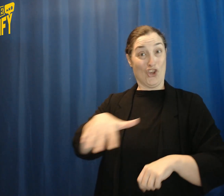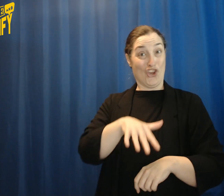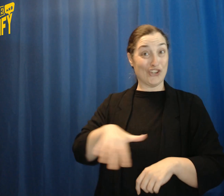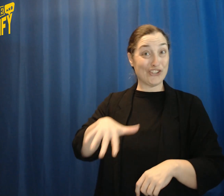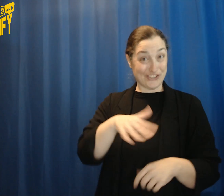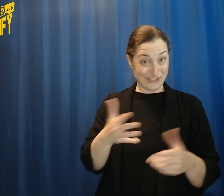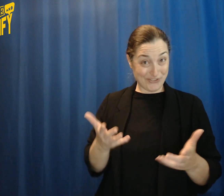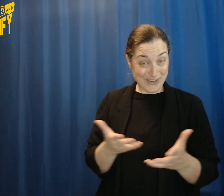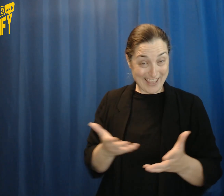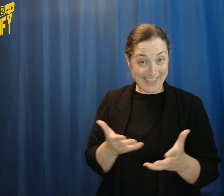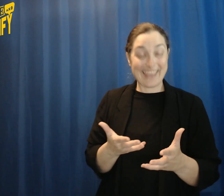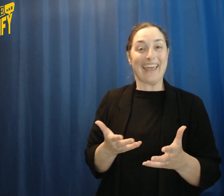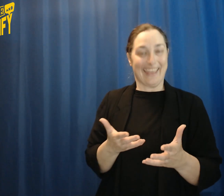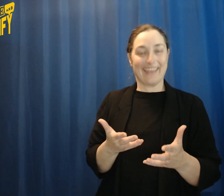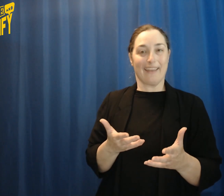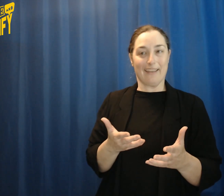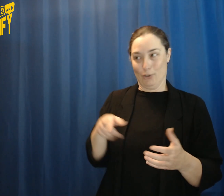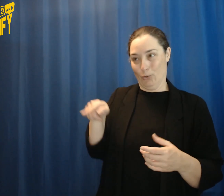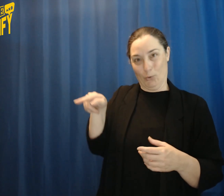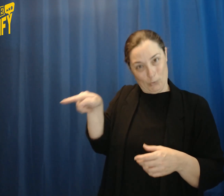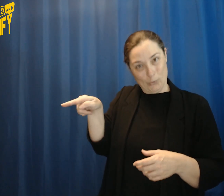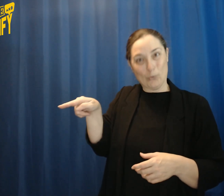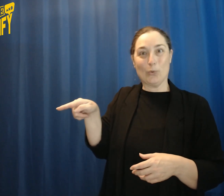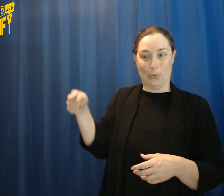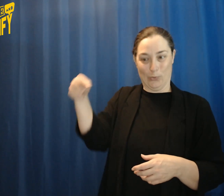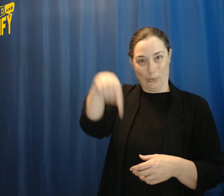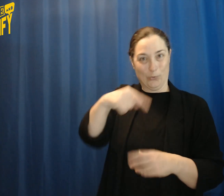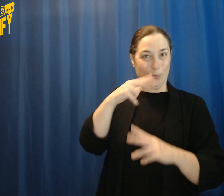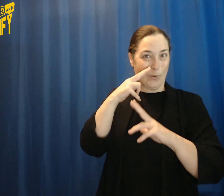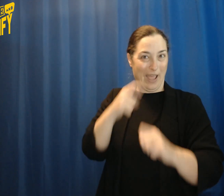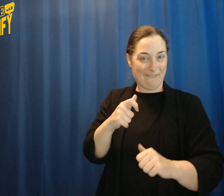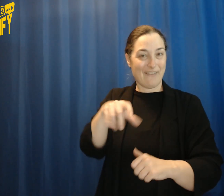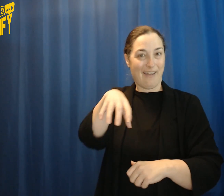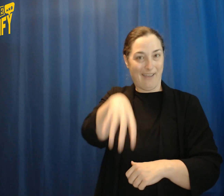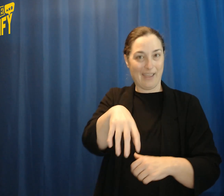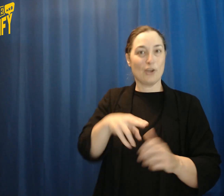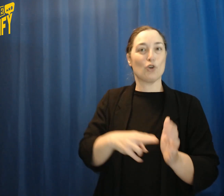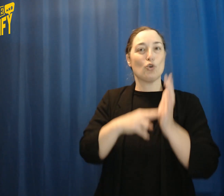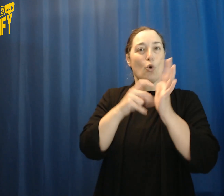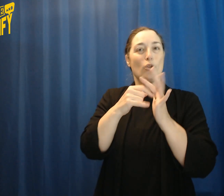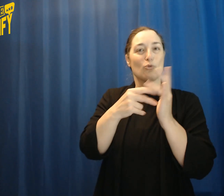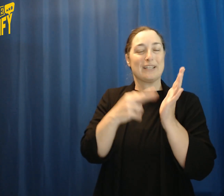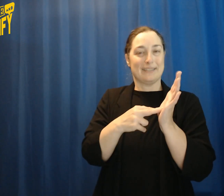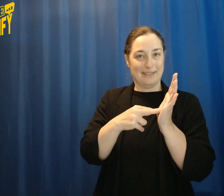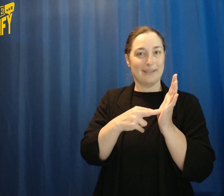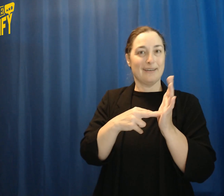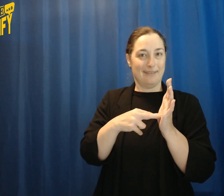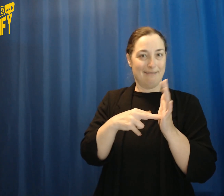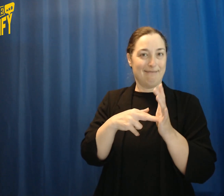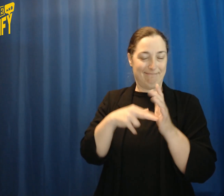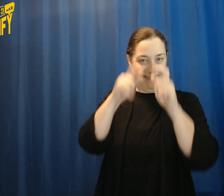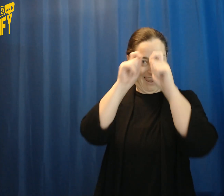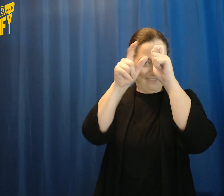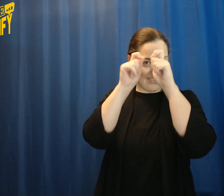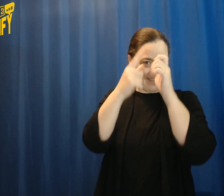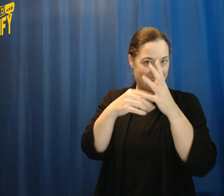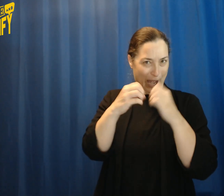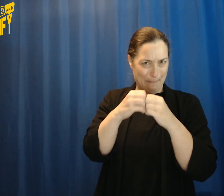was at a place that you were looking after, the North Preston Lifesaving Club. Yeah. Can you tell me how that came about? That